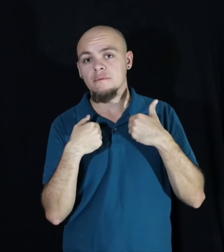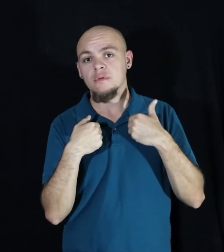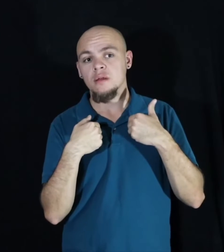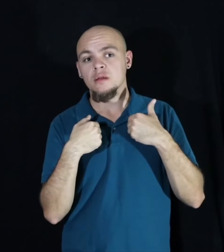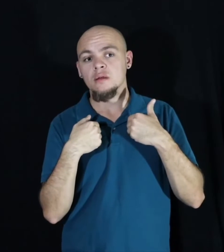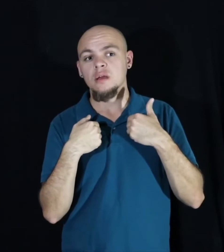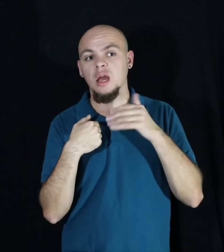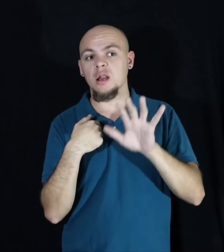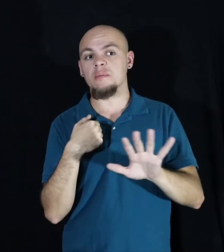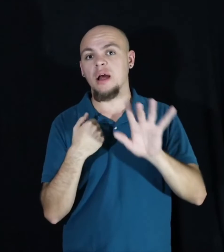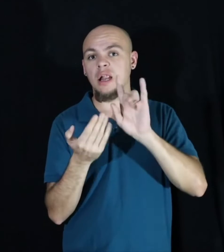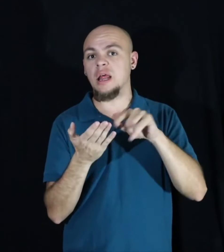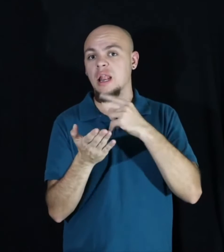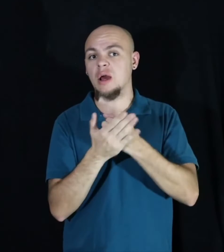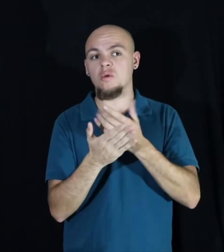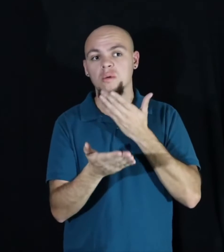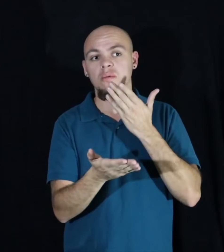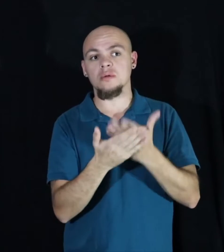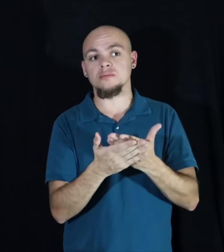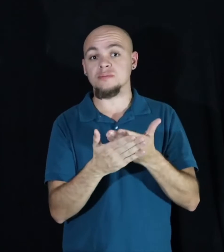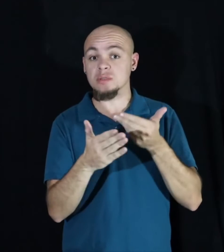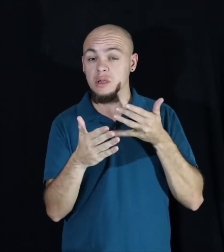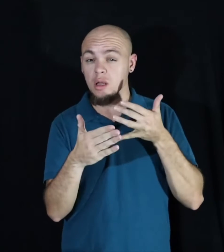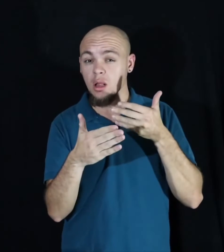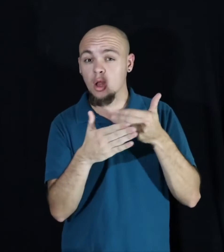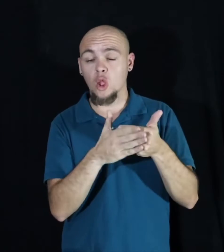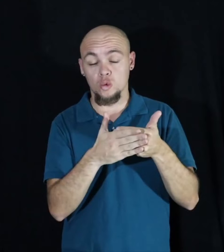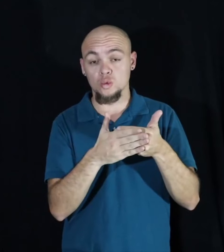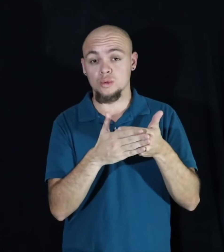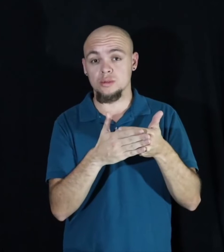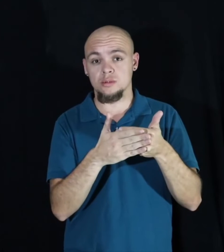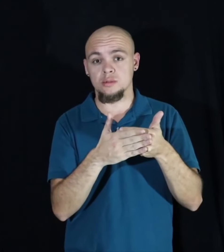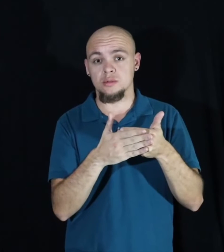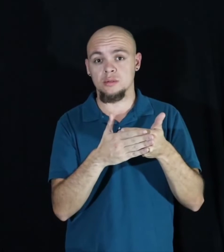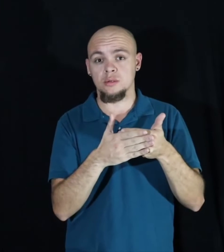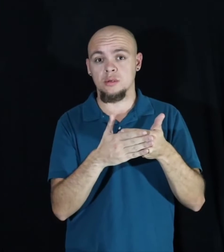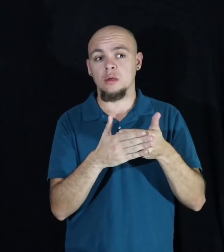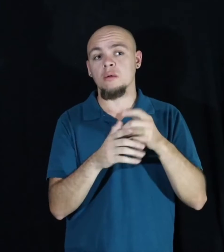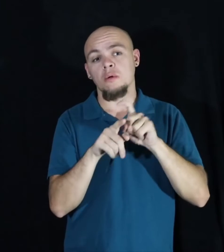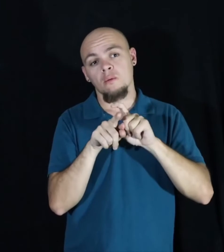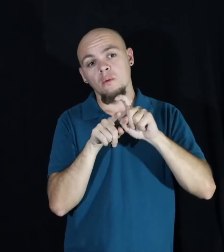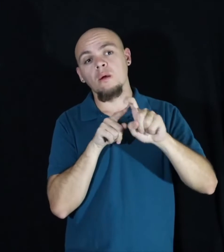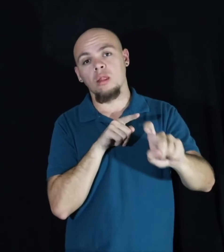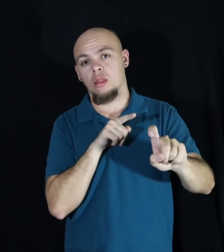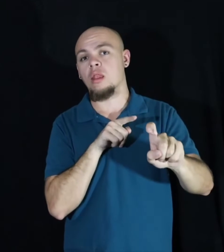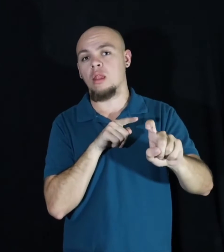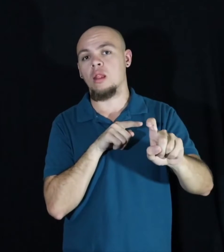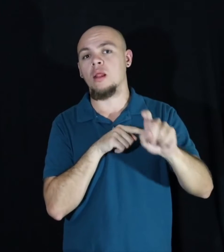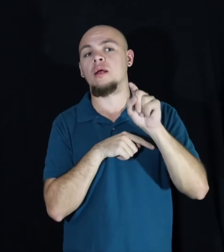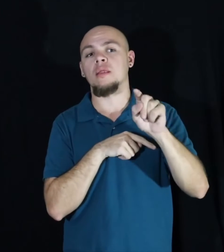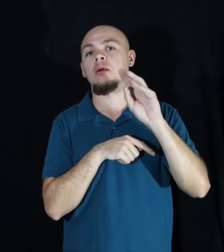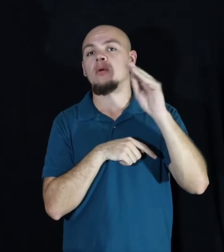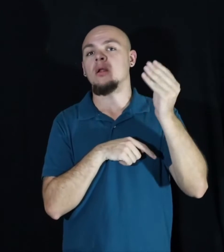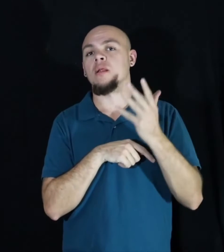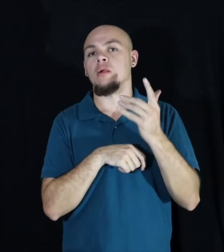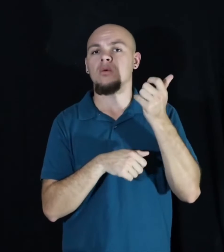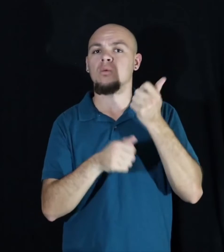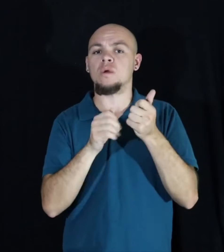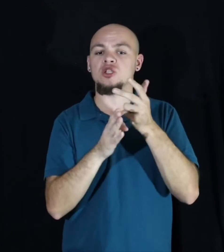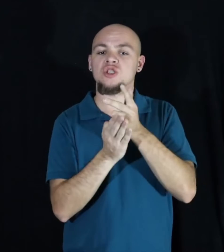be there in about an hour. And when we got close, then we give them a call, and they would tell us which